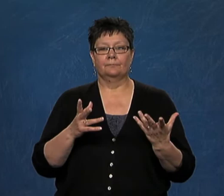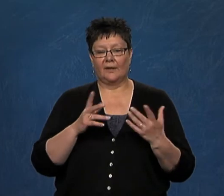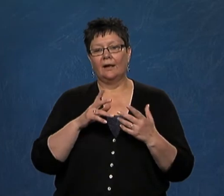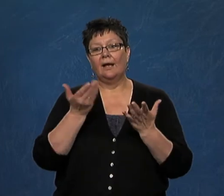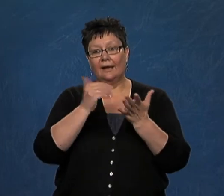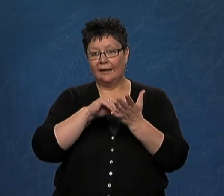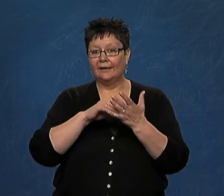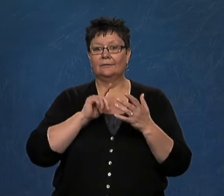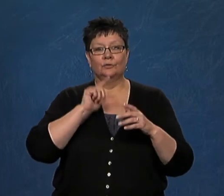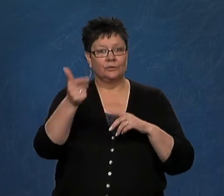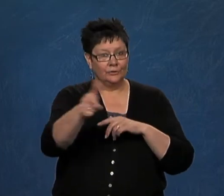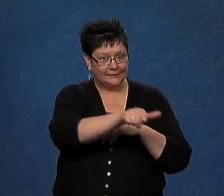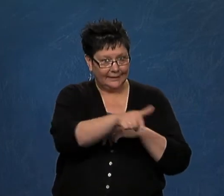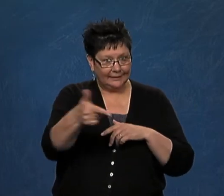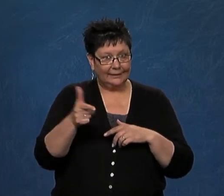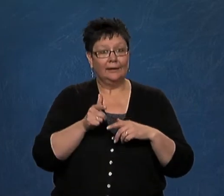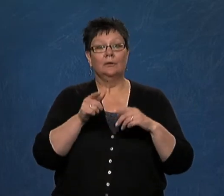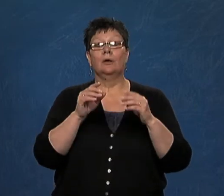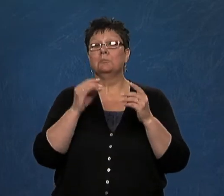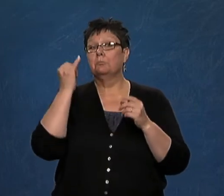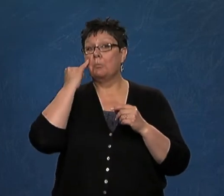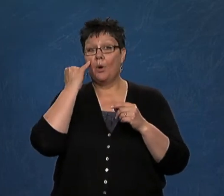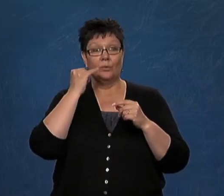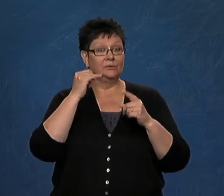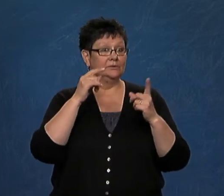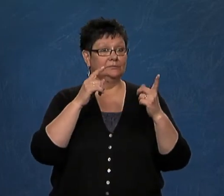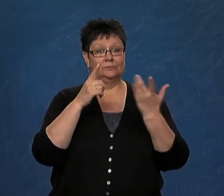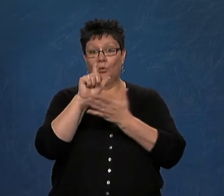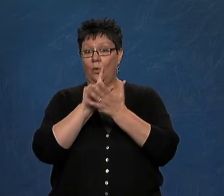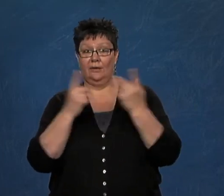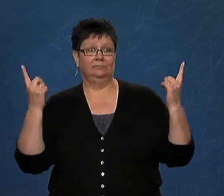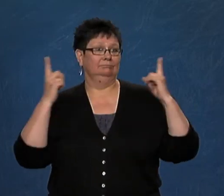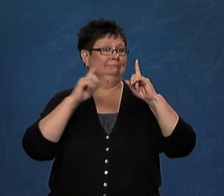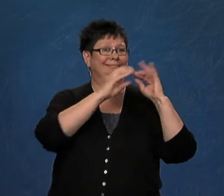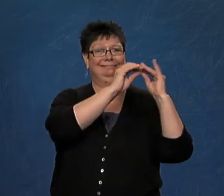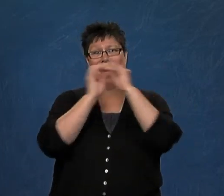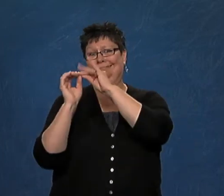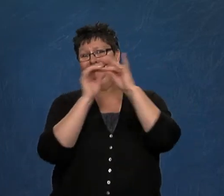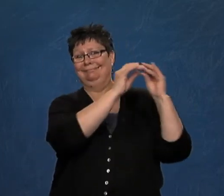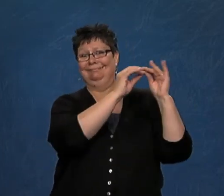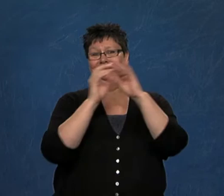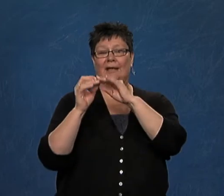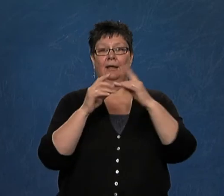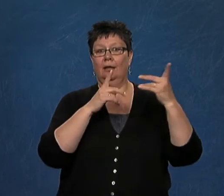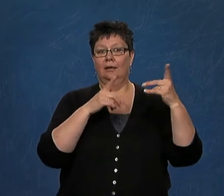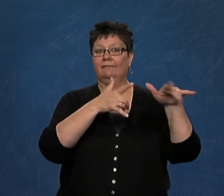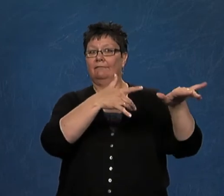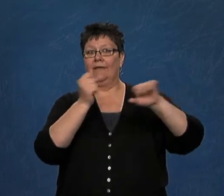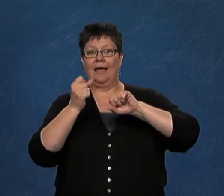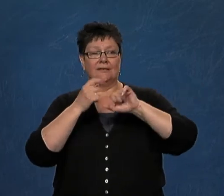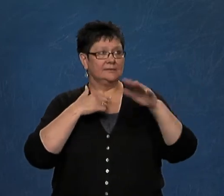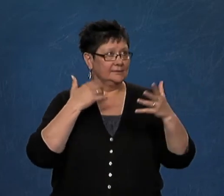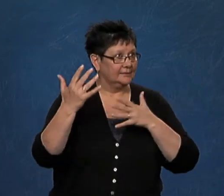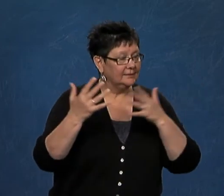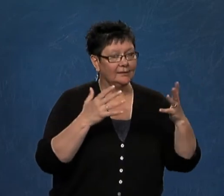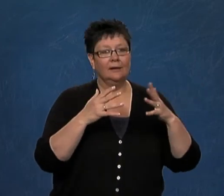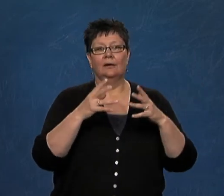prior to using VRI. And again, the turn taping is also an issue. If the attorneys are having their own discussion and it's a very